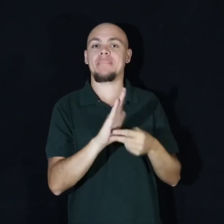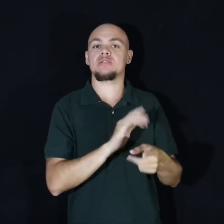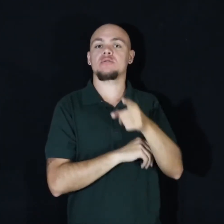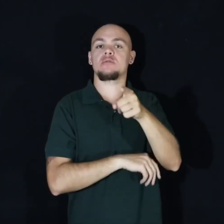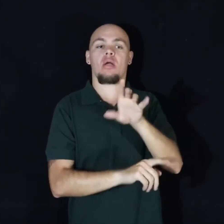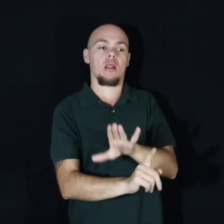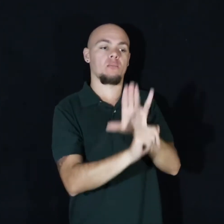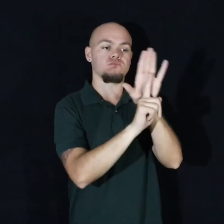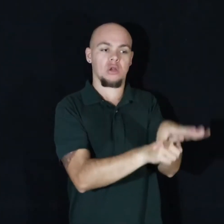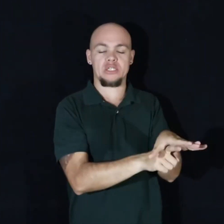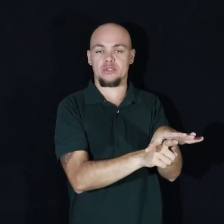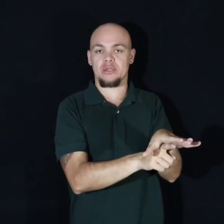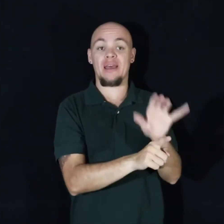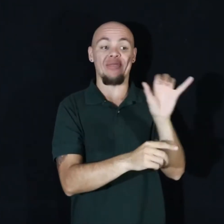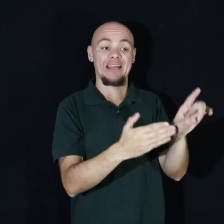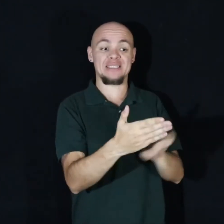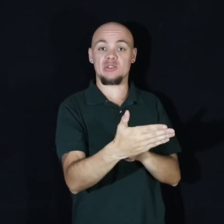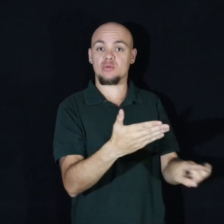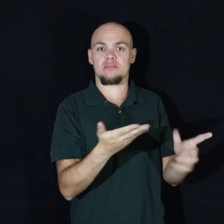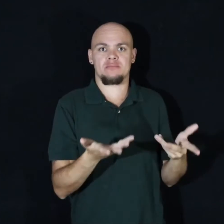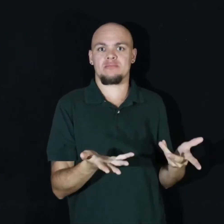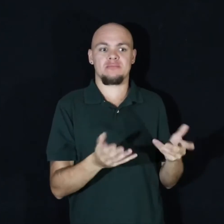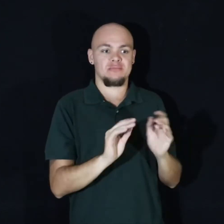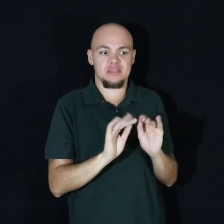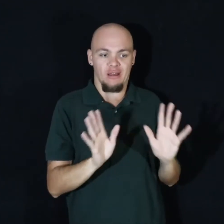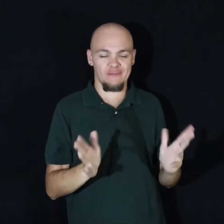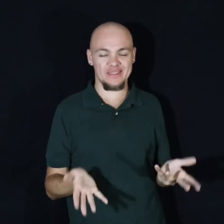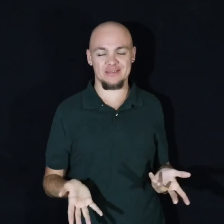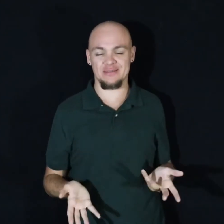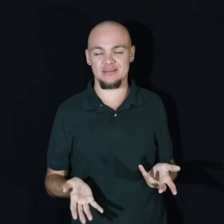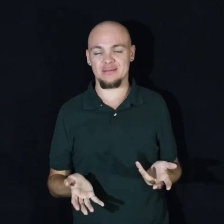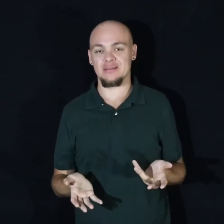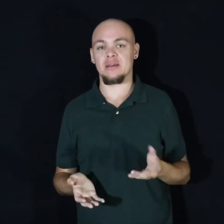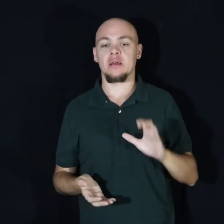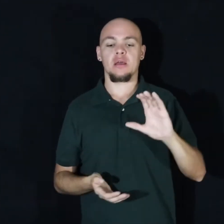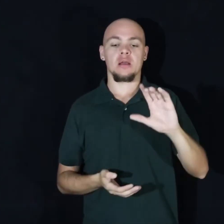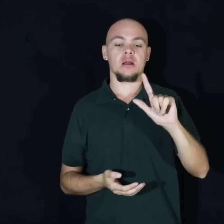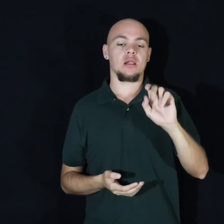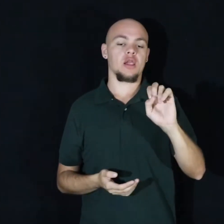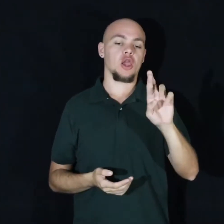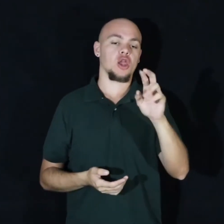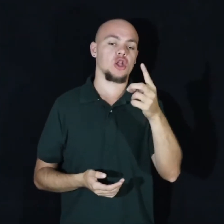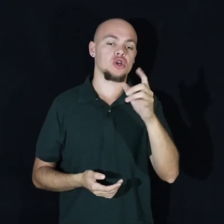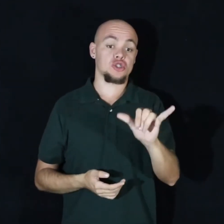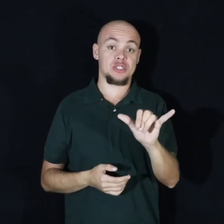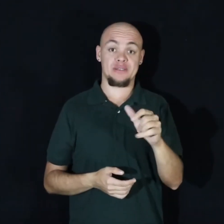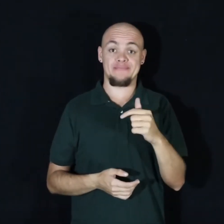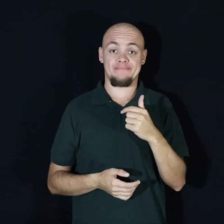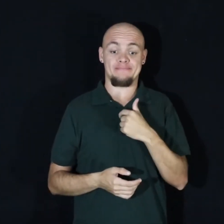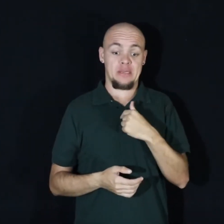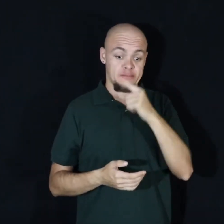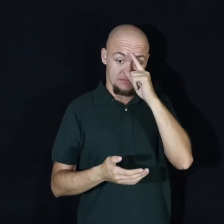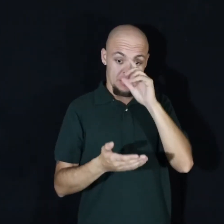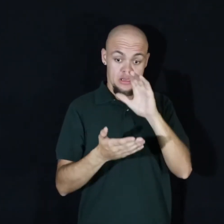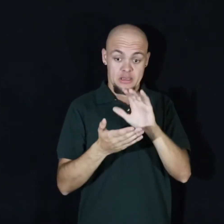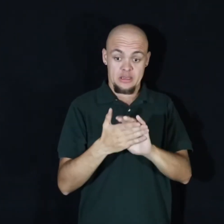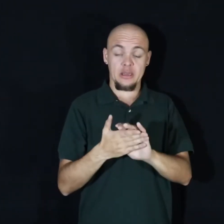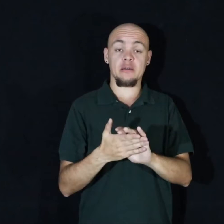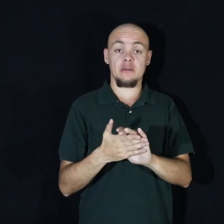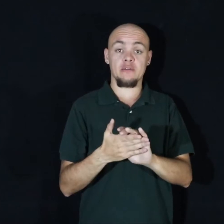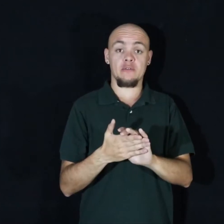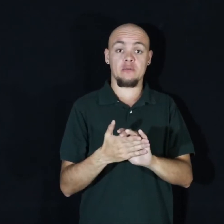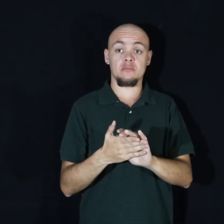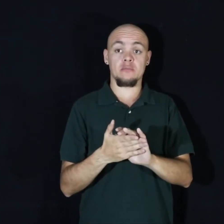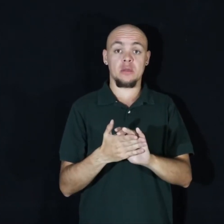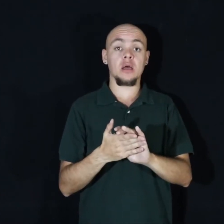right is oppression. To deny them that right is discrimination. There's no two ways about that. As clergy,